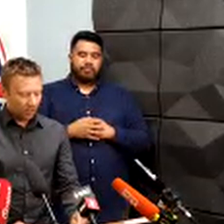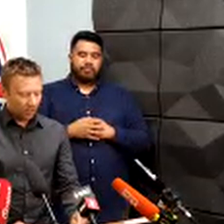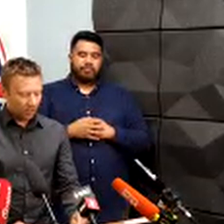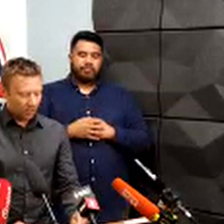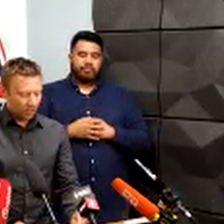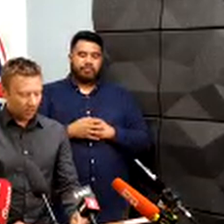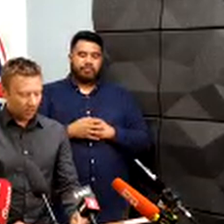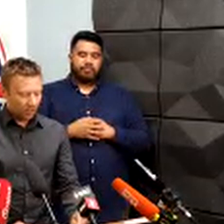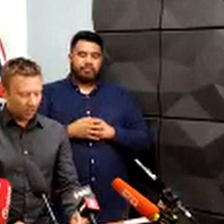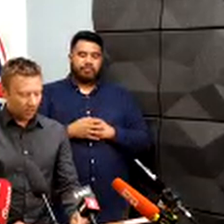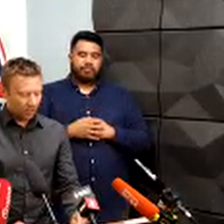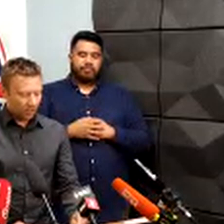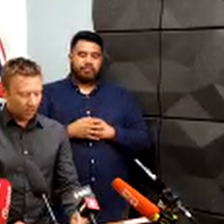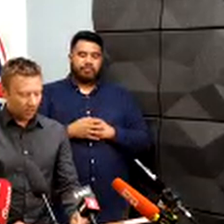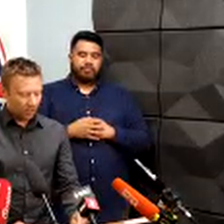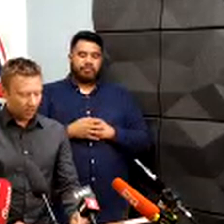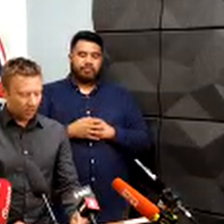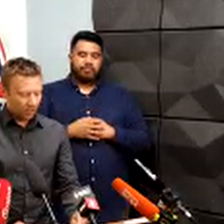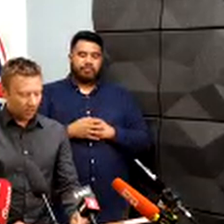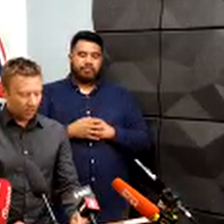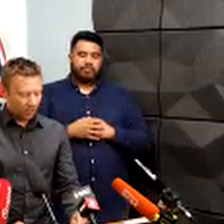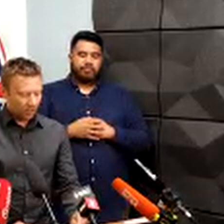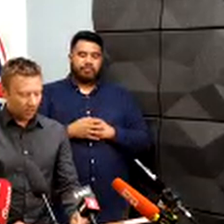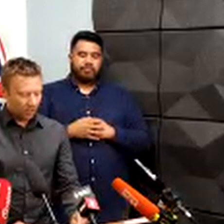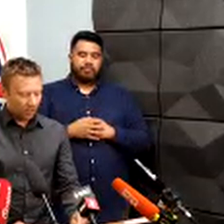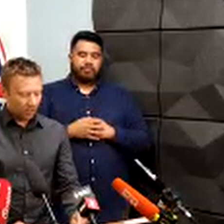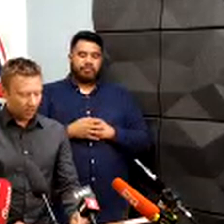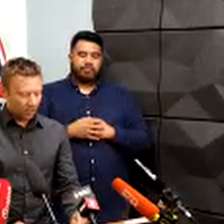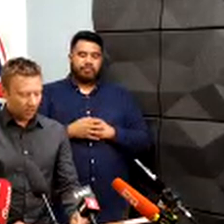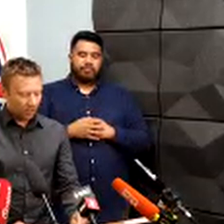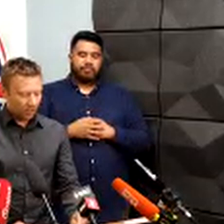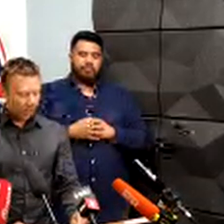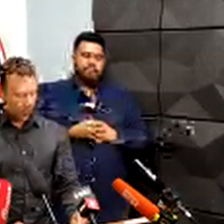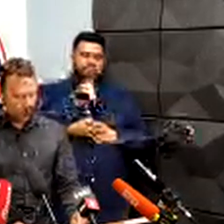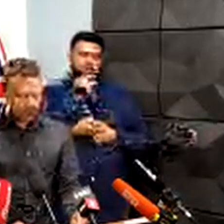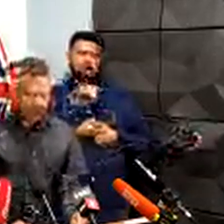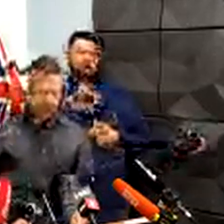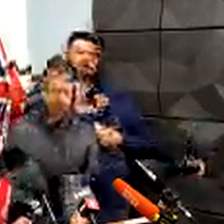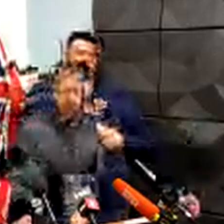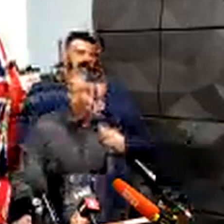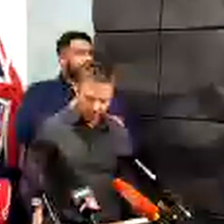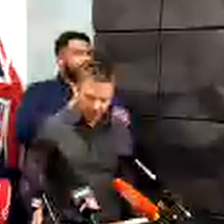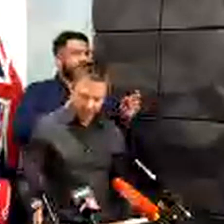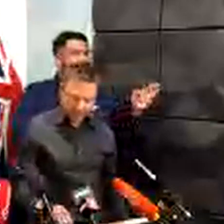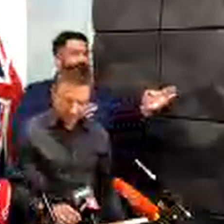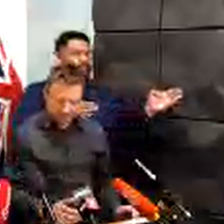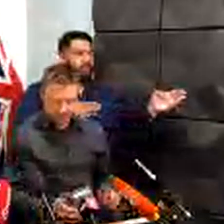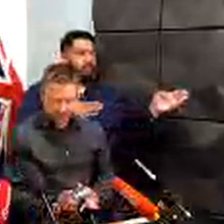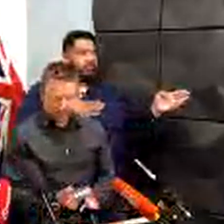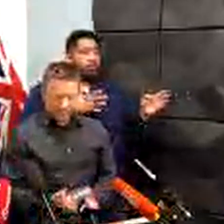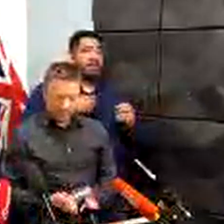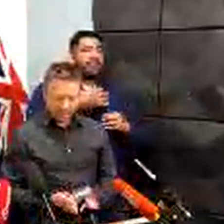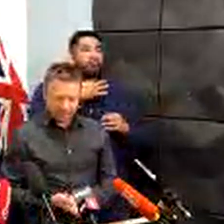than yesterday and the day before. The map shows the risk zones that GNS calculate for